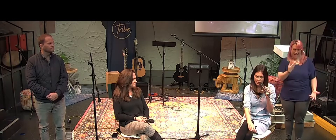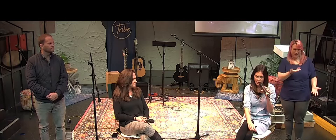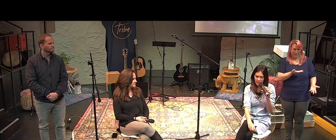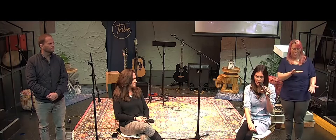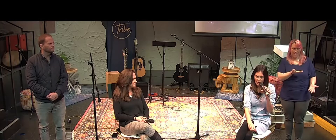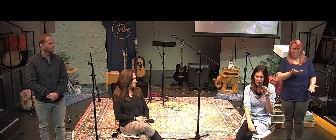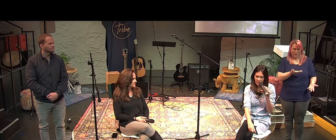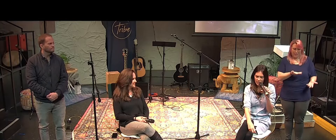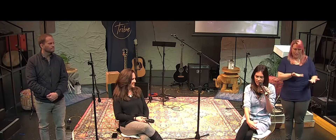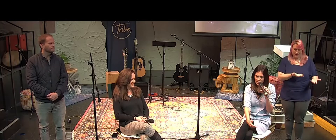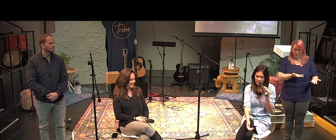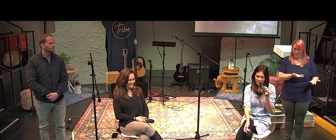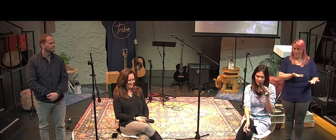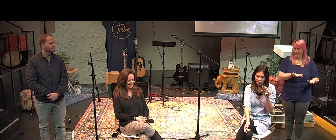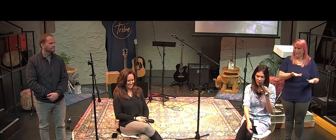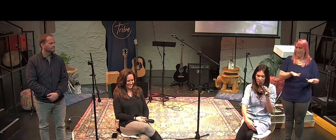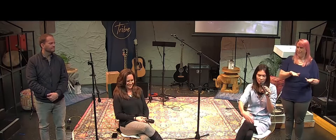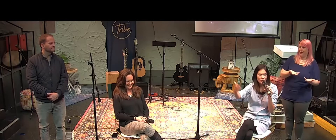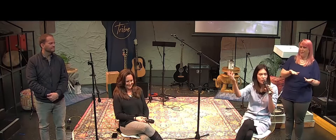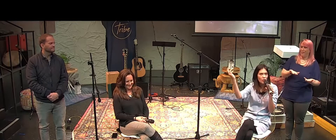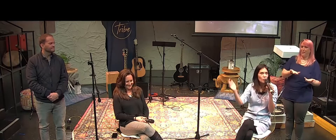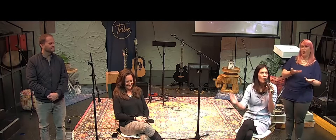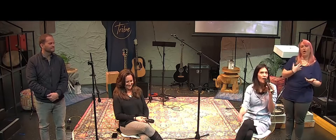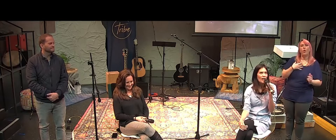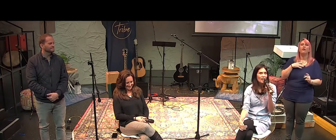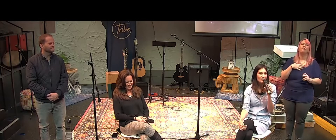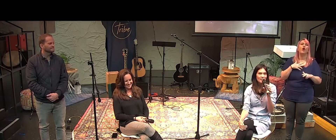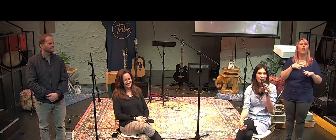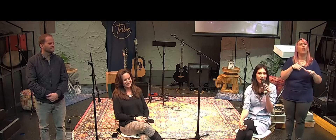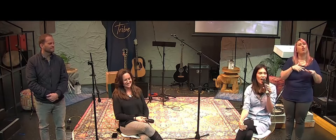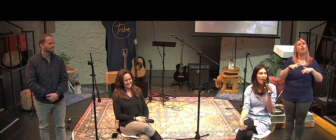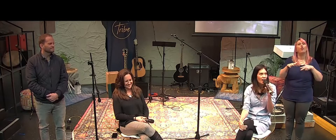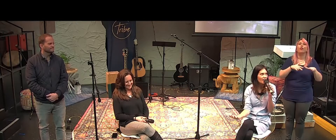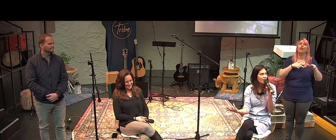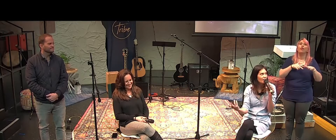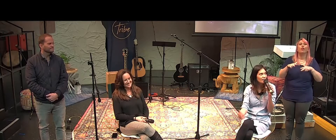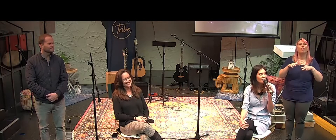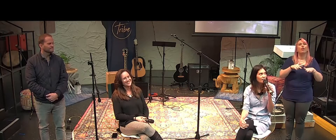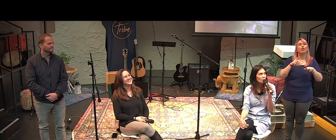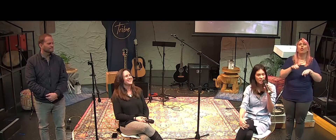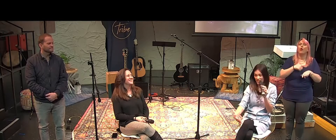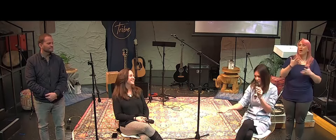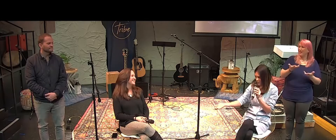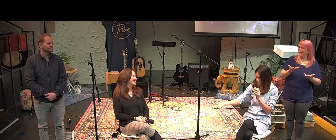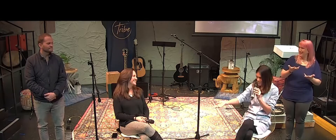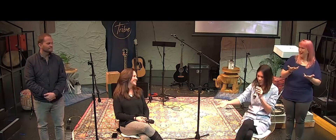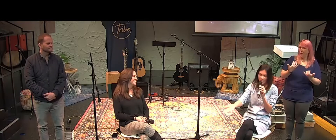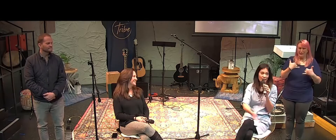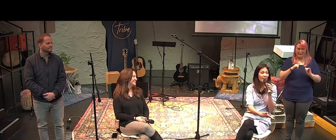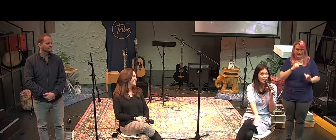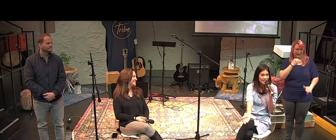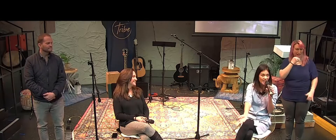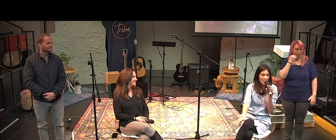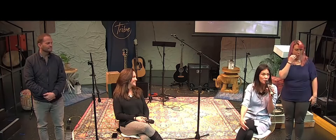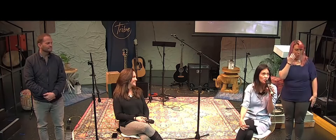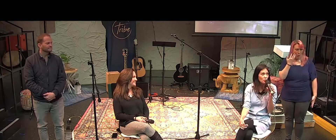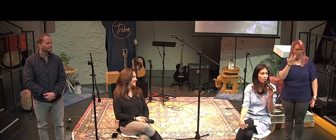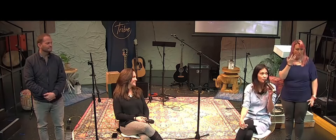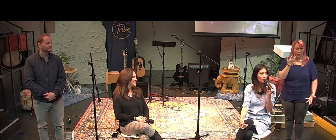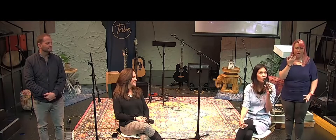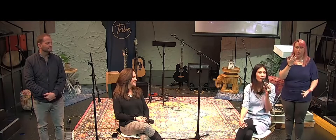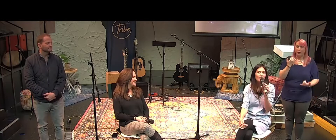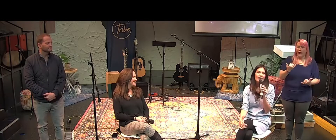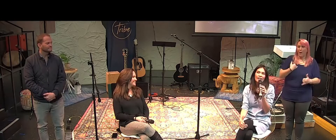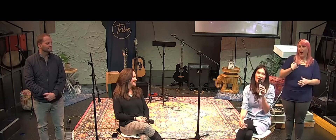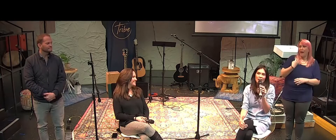and just going for long walks. And I was still at home. By this time, it was four